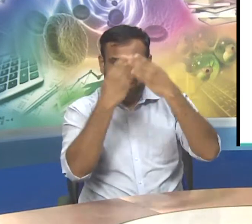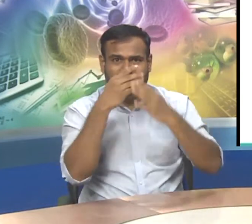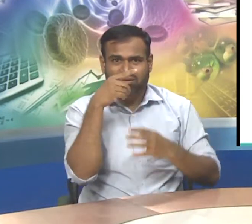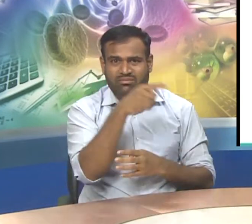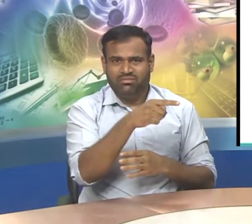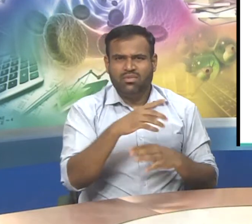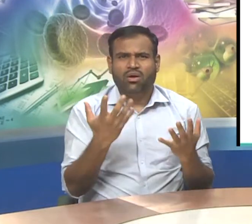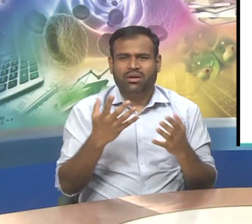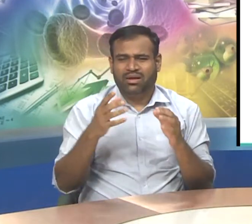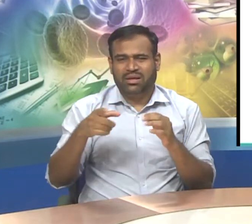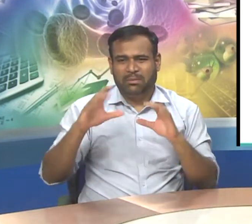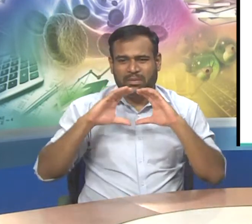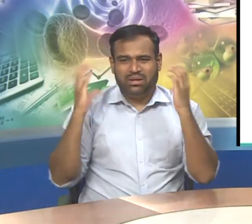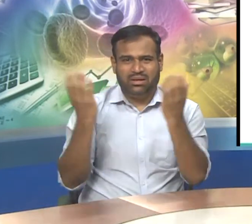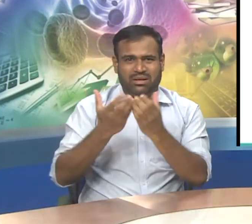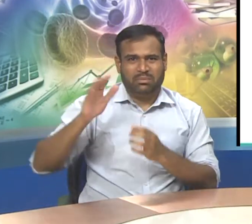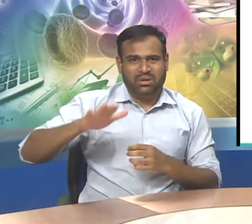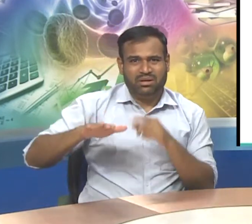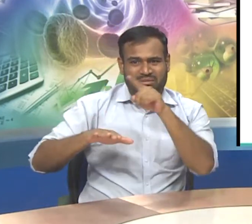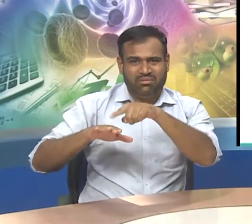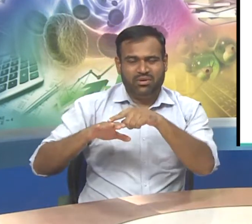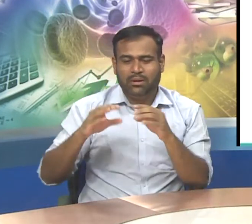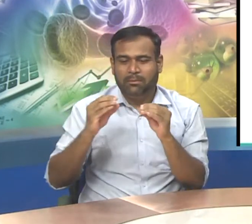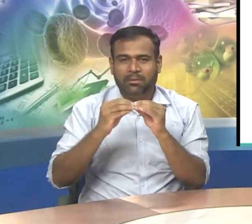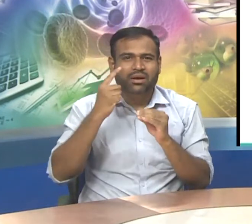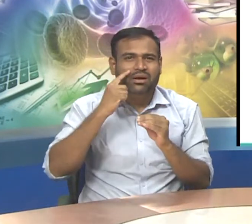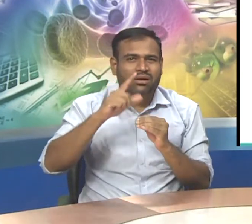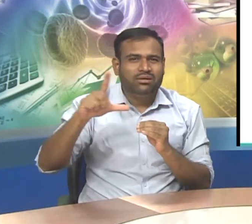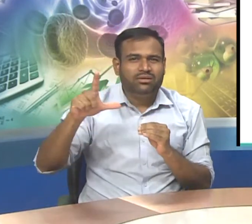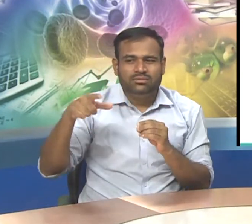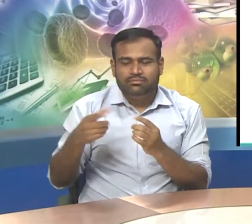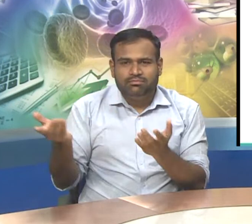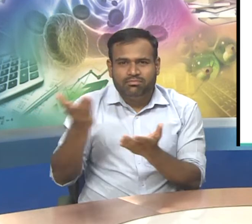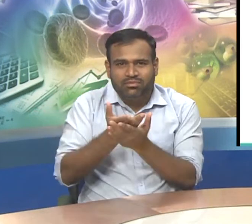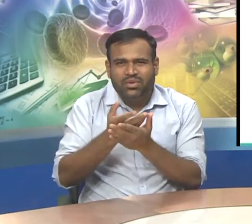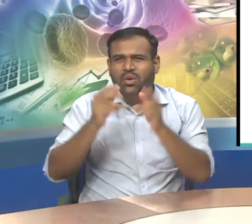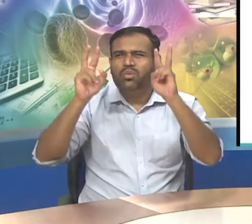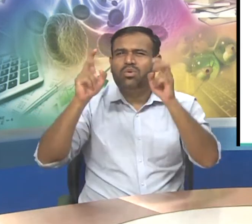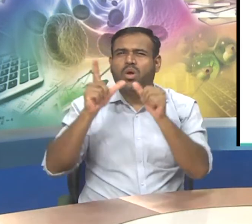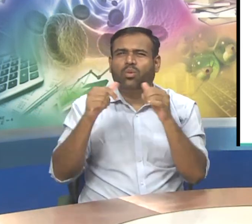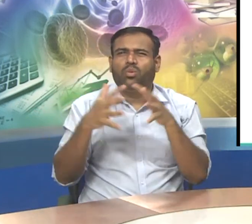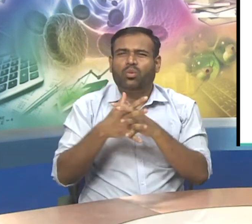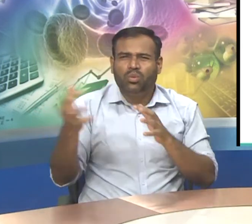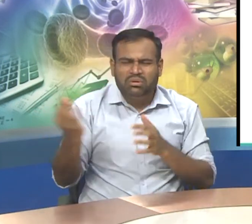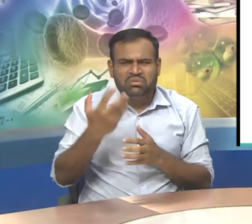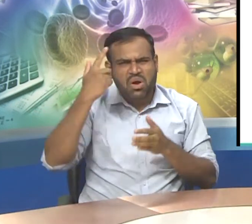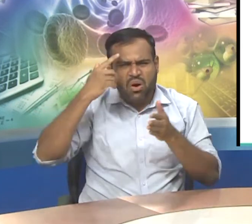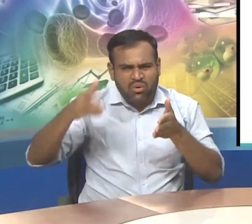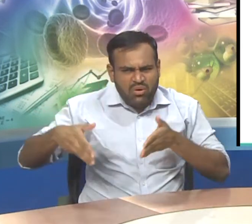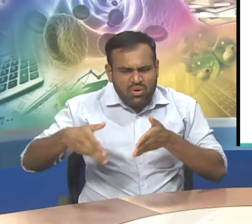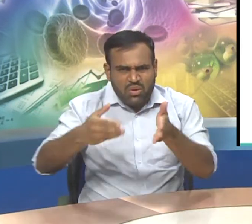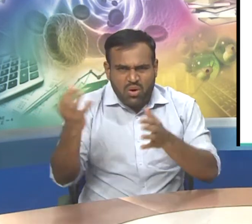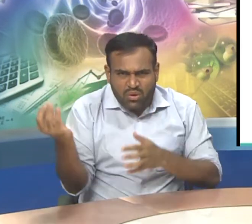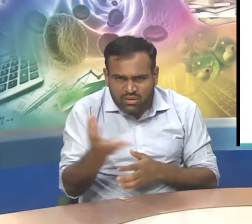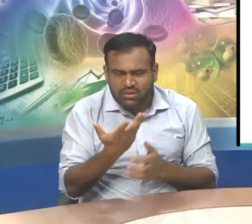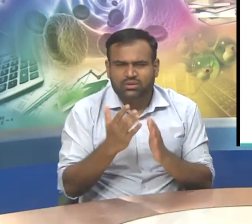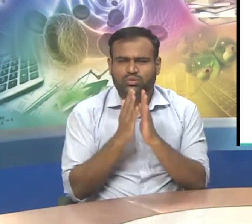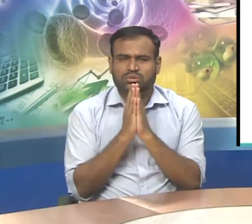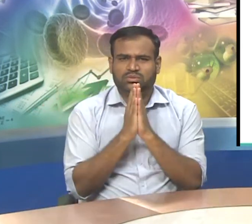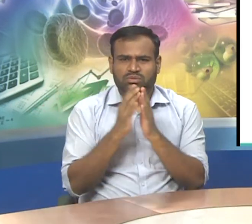And also the governor can assent of the governor is necessary for the bill to